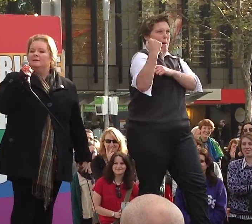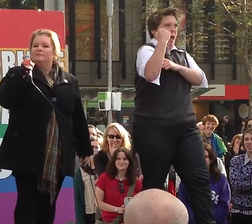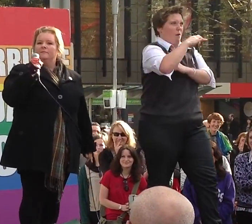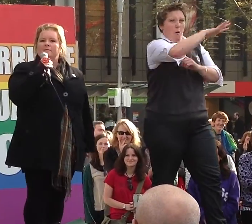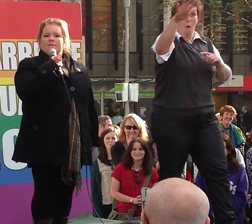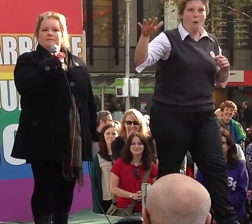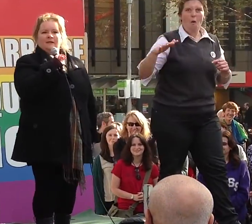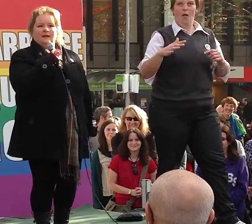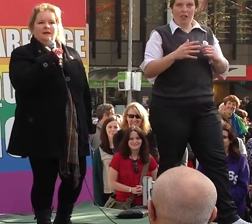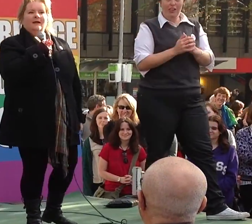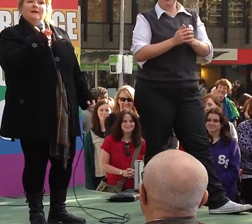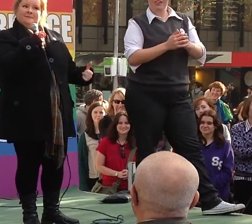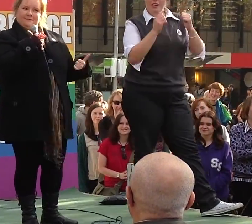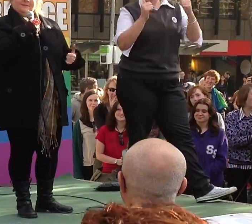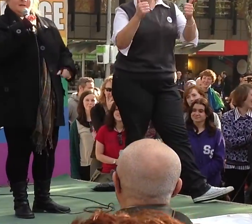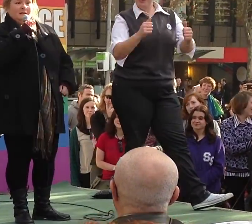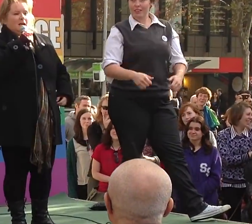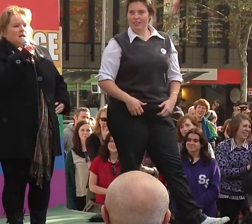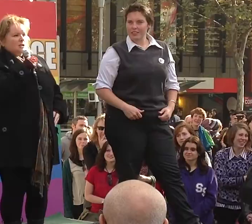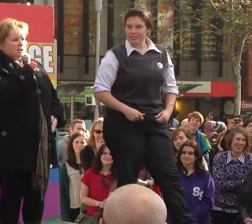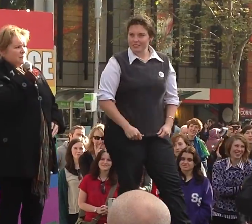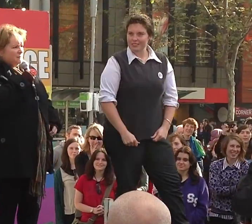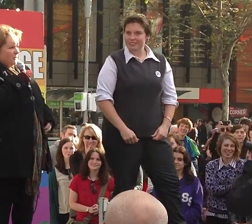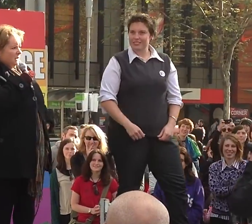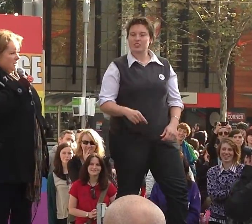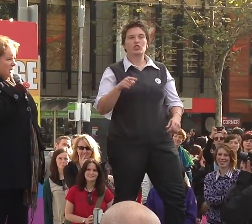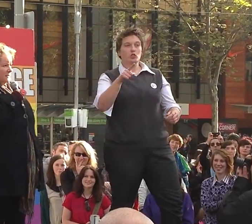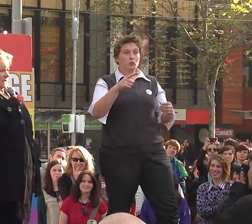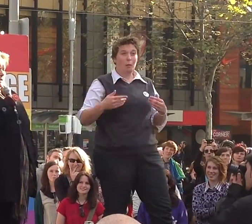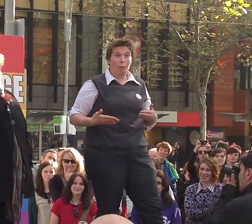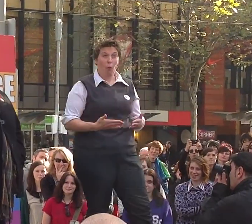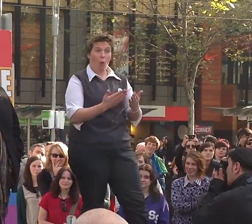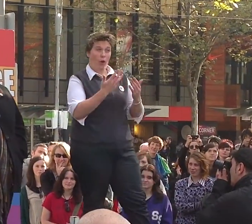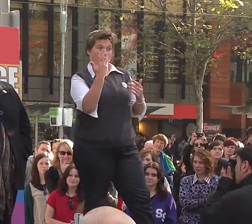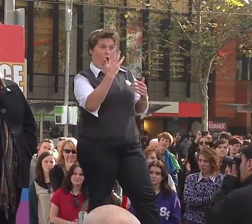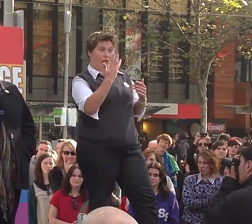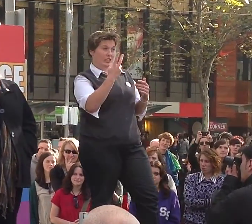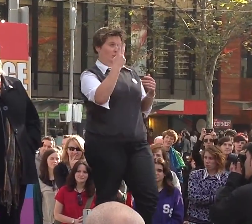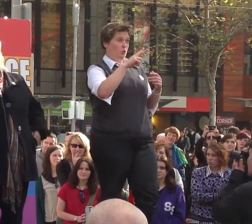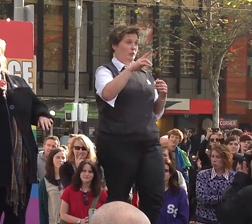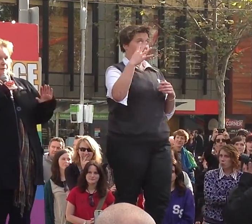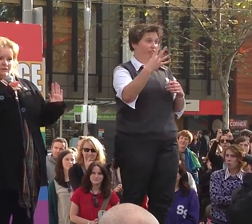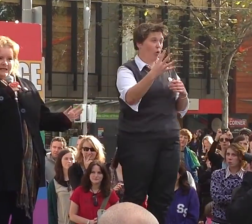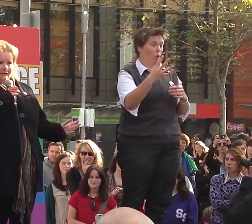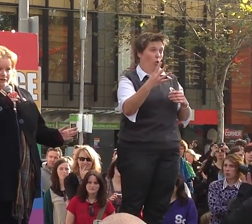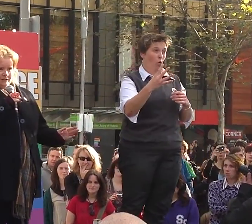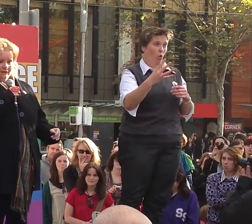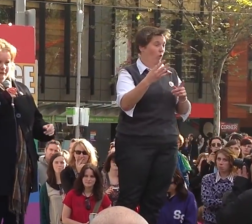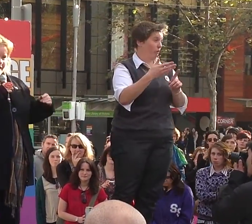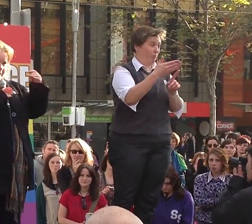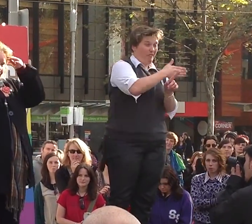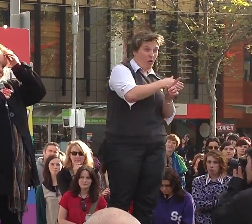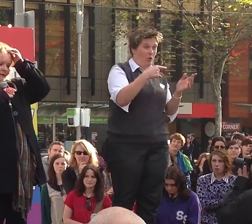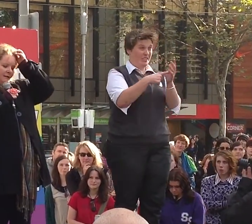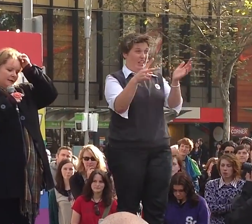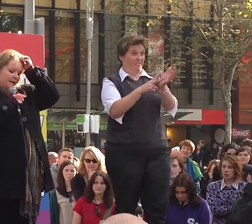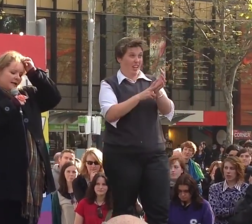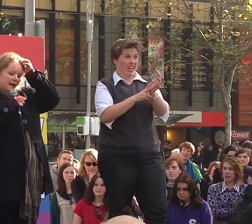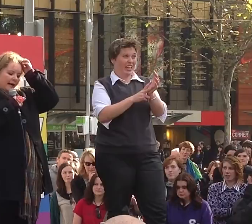Long live Mary McGregor! She was born in 1924, before television,